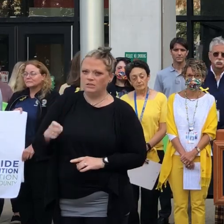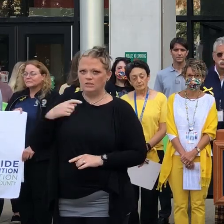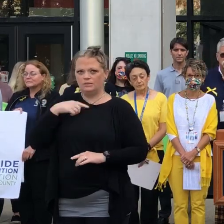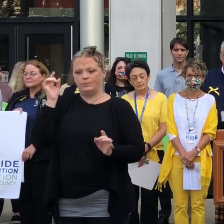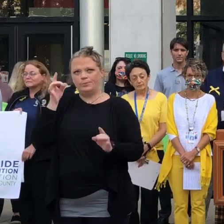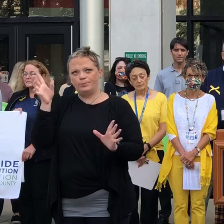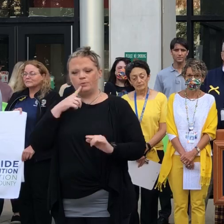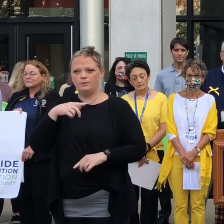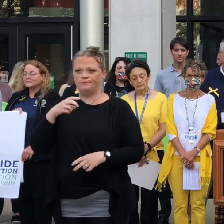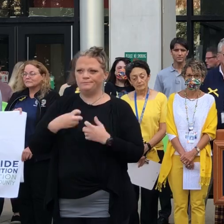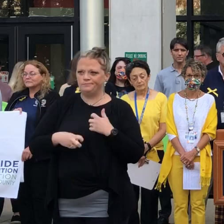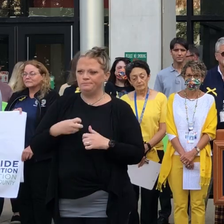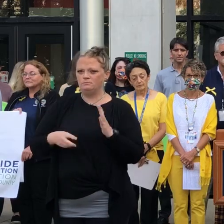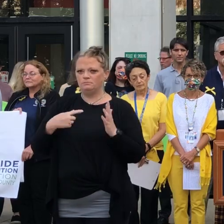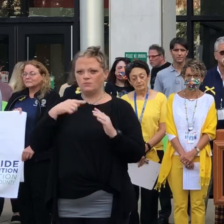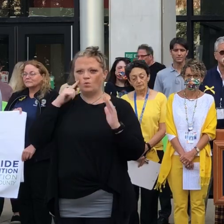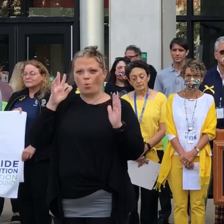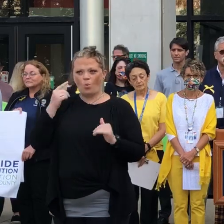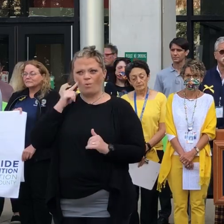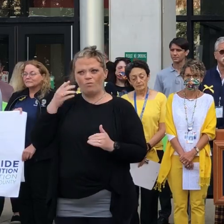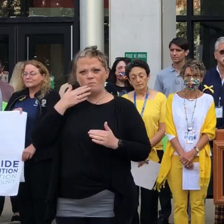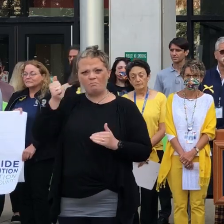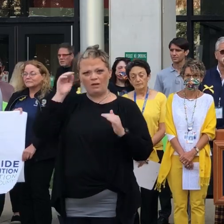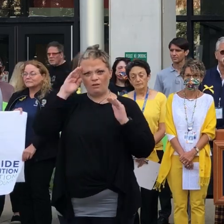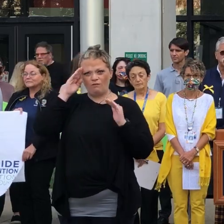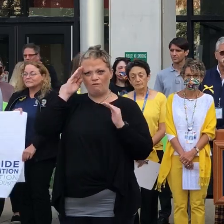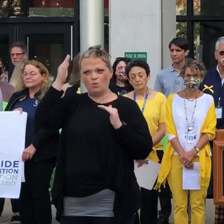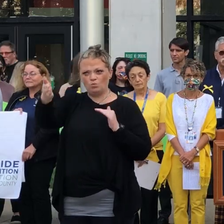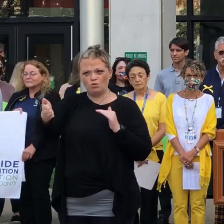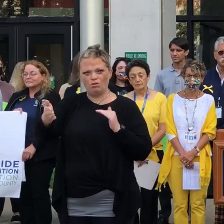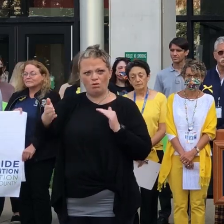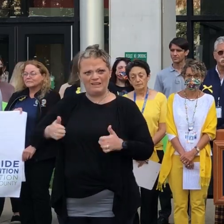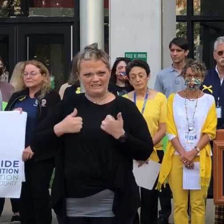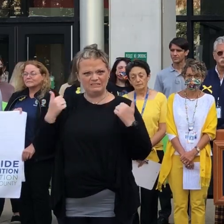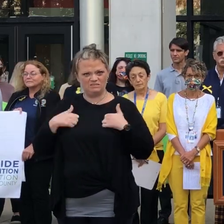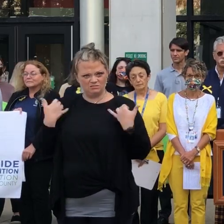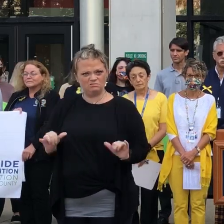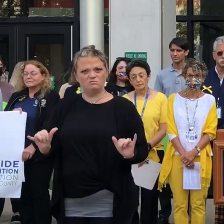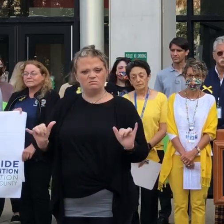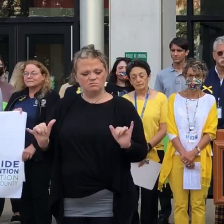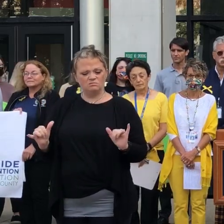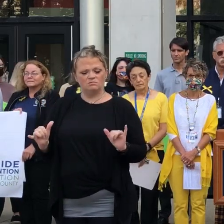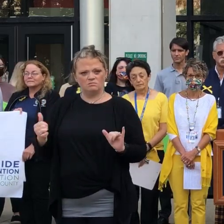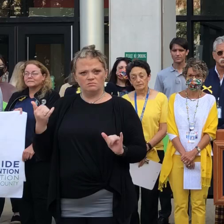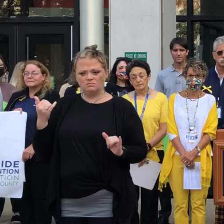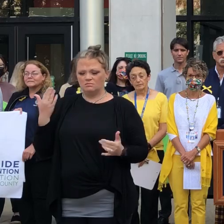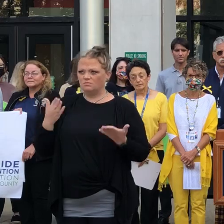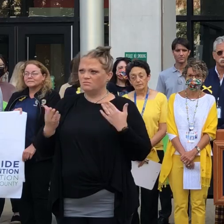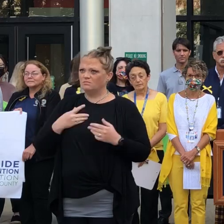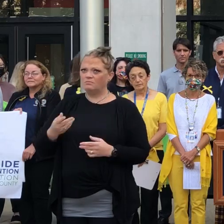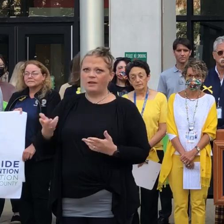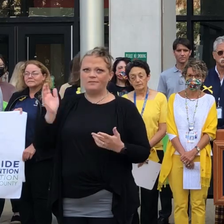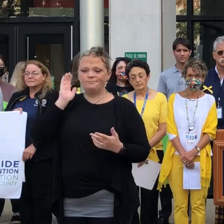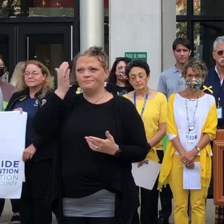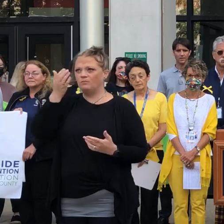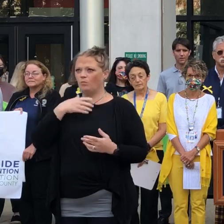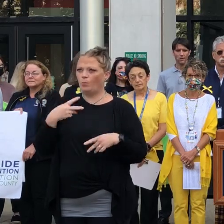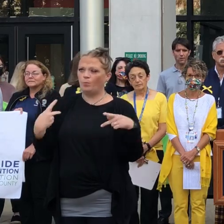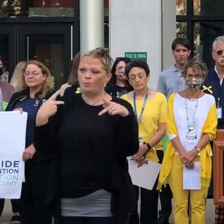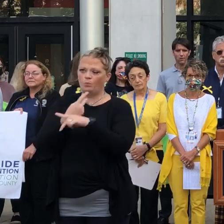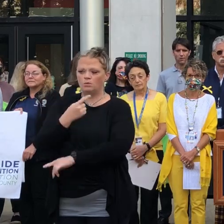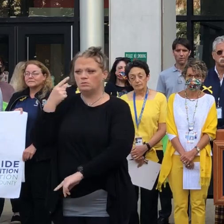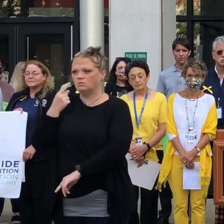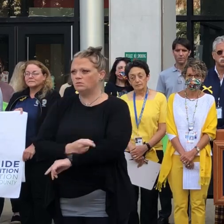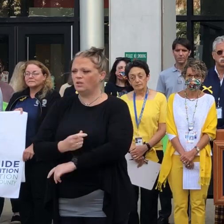let them know hope for a better future does exist. It may seem the darkest day you will ever face and it will never